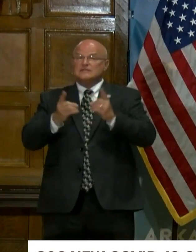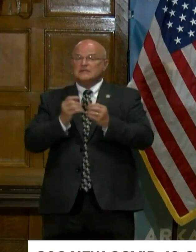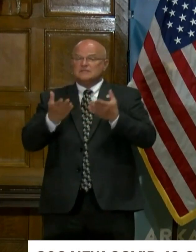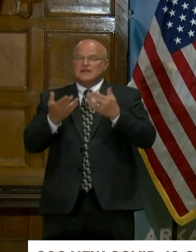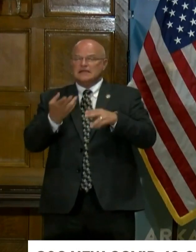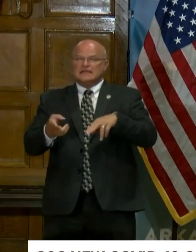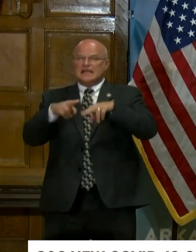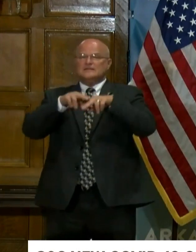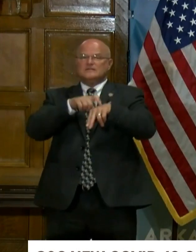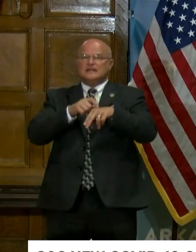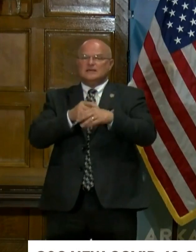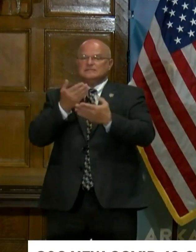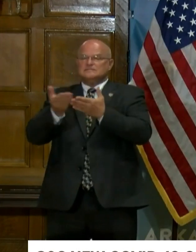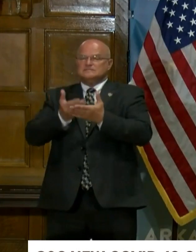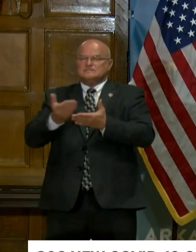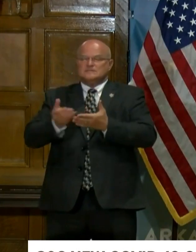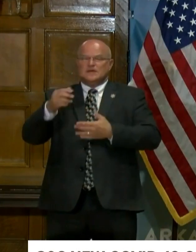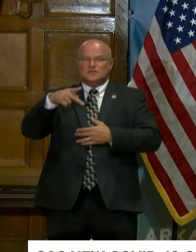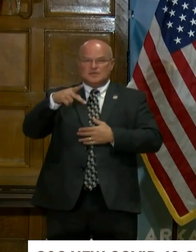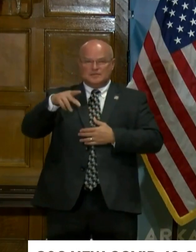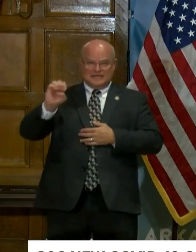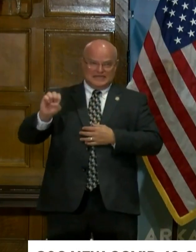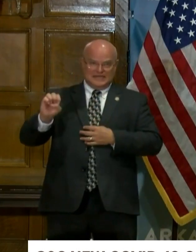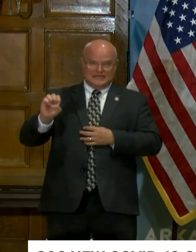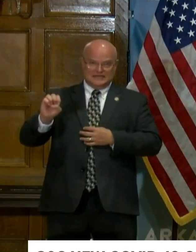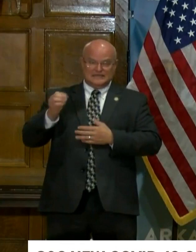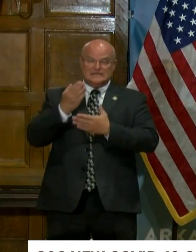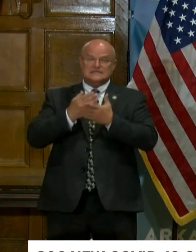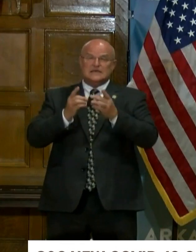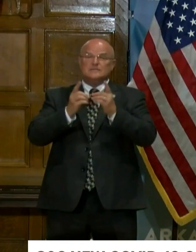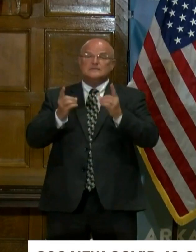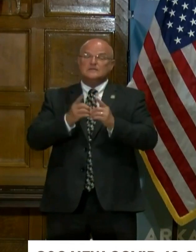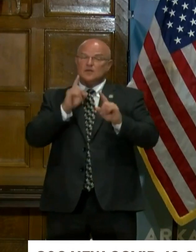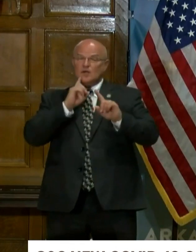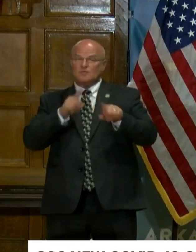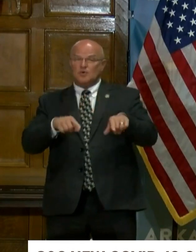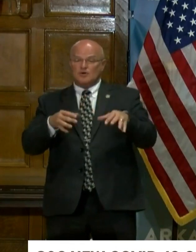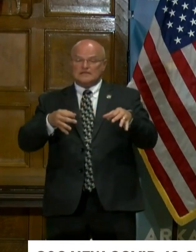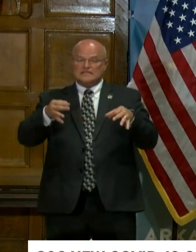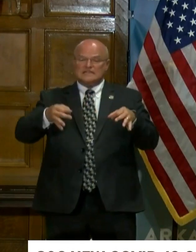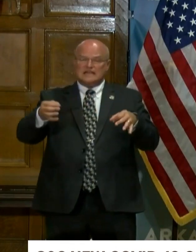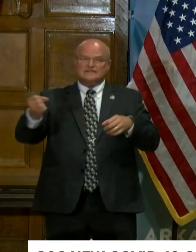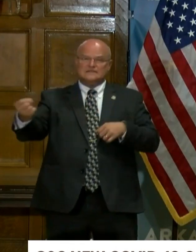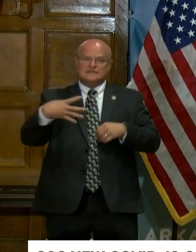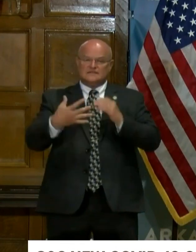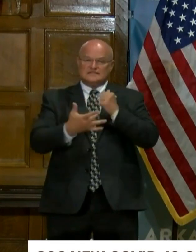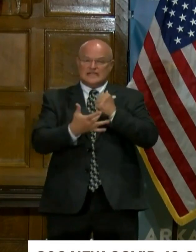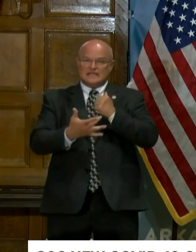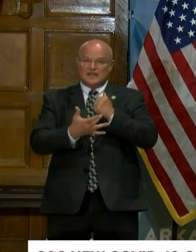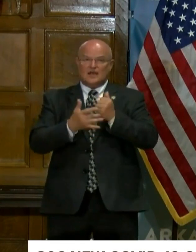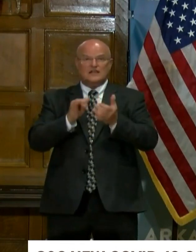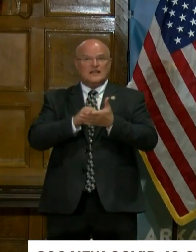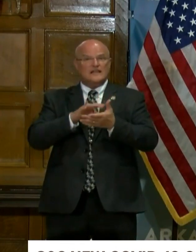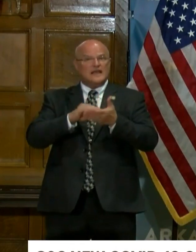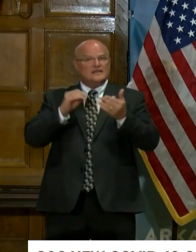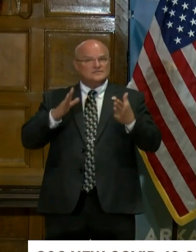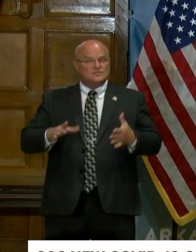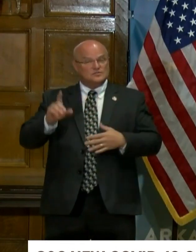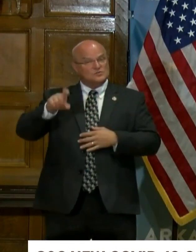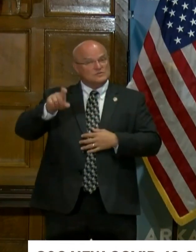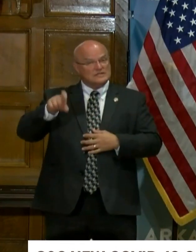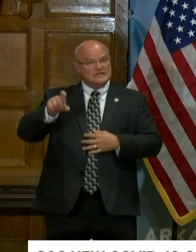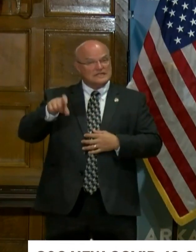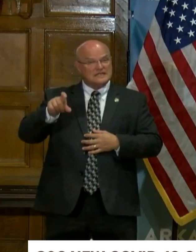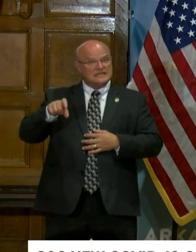extra time to secure sufficient PPE. Some districts have reported delays in delivery of technology that students will